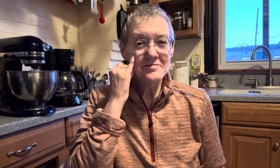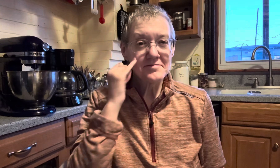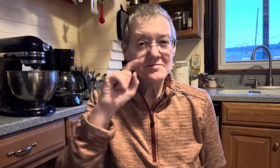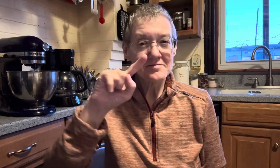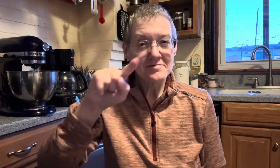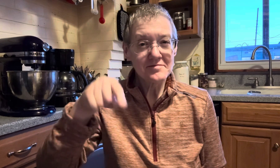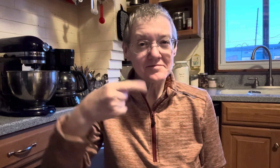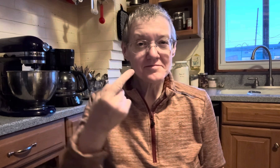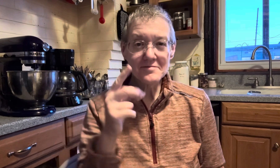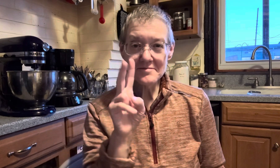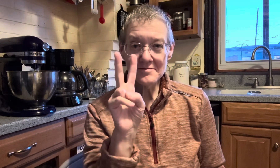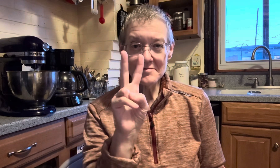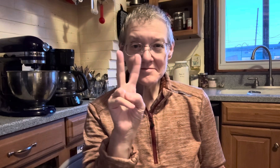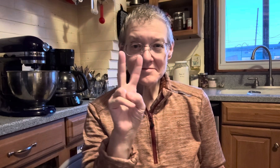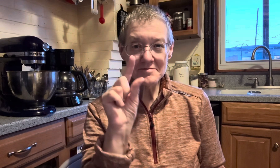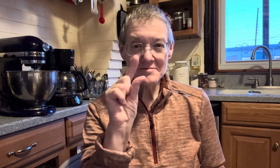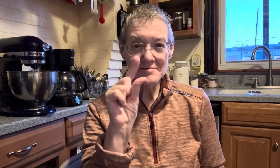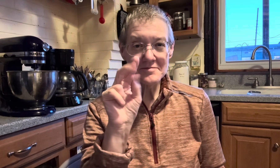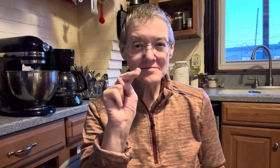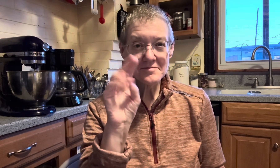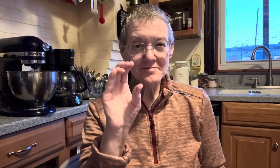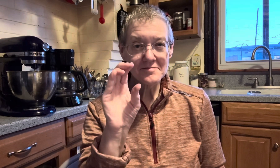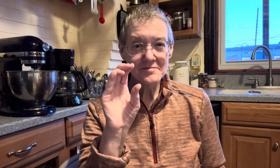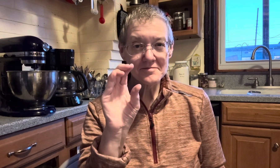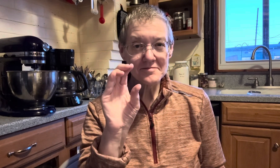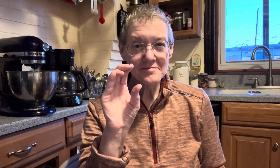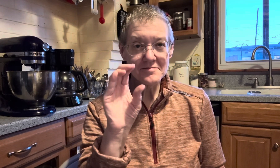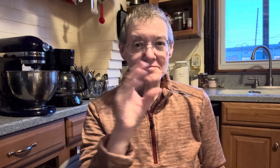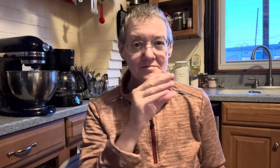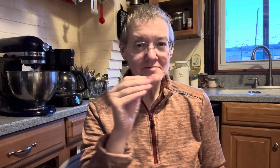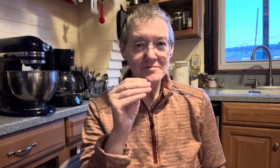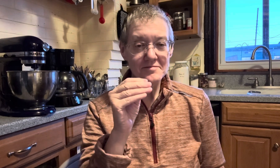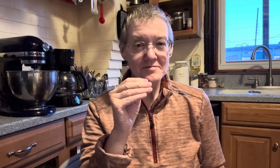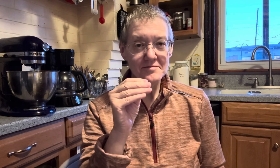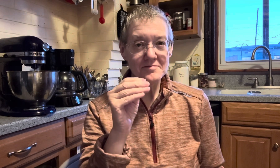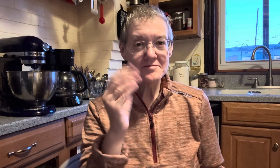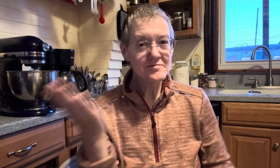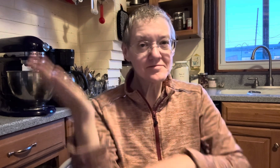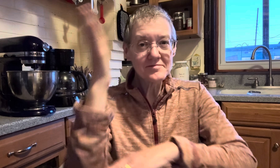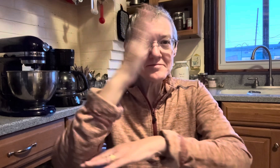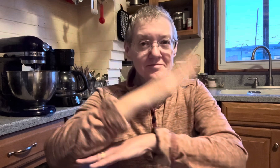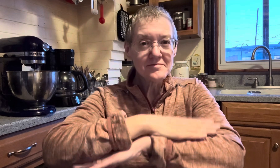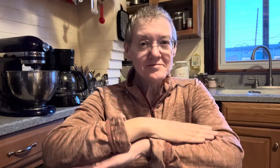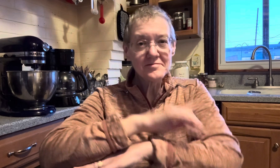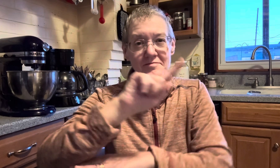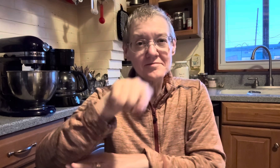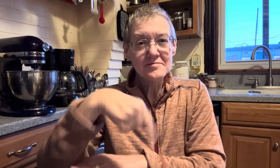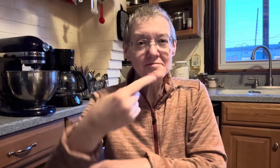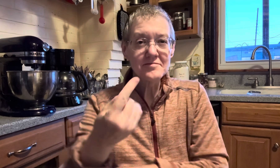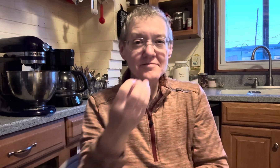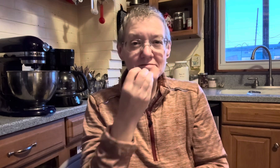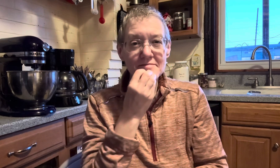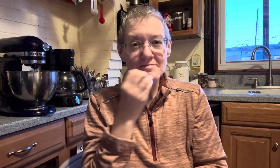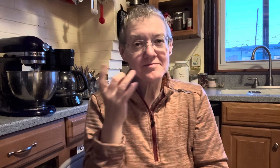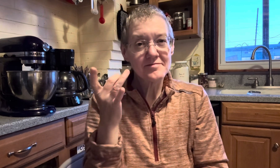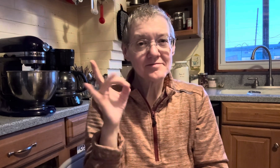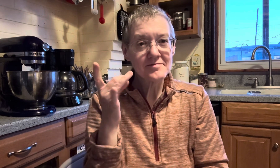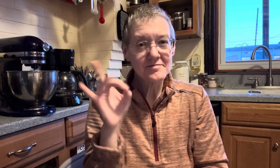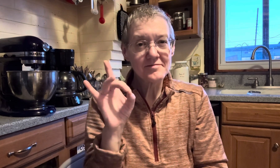So if there's only 2 grams of net carbs And say all day I've only eaten 18 grams of